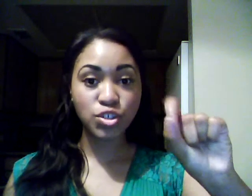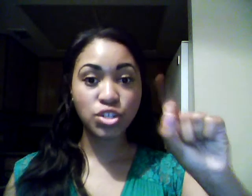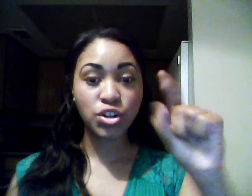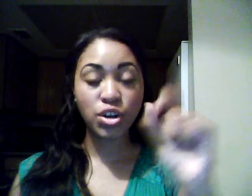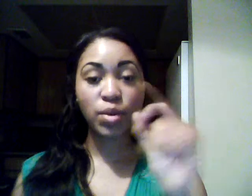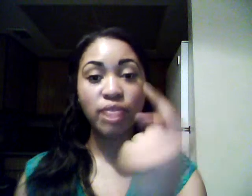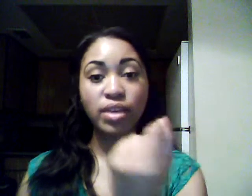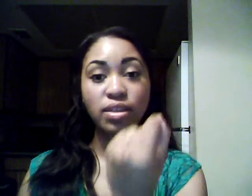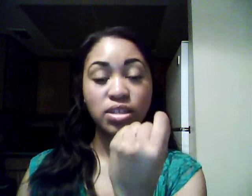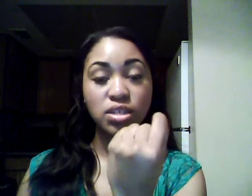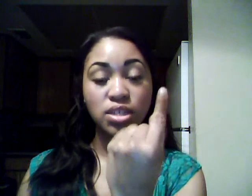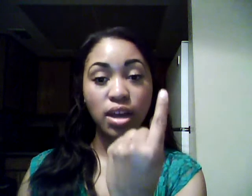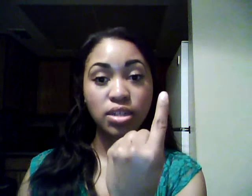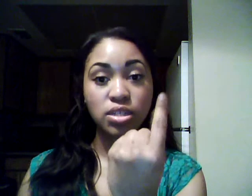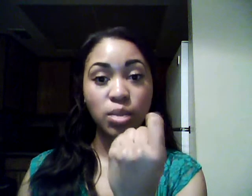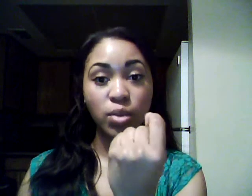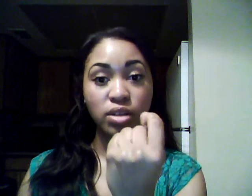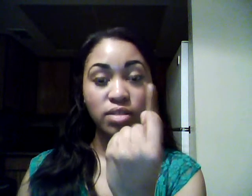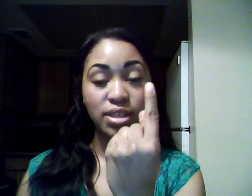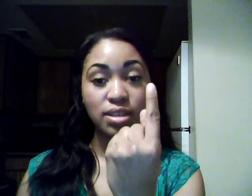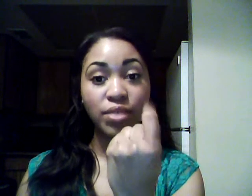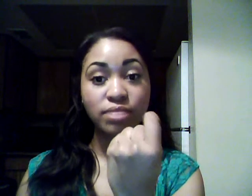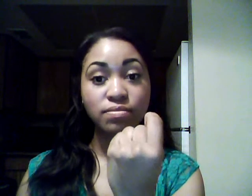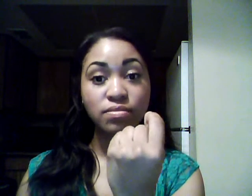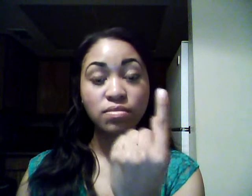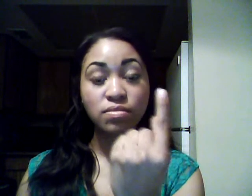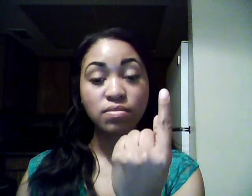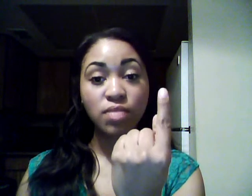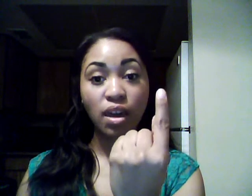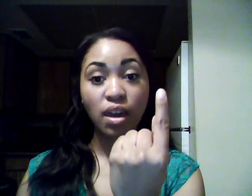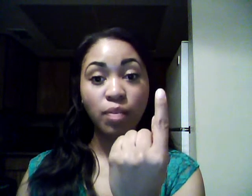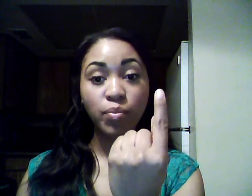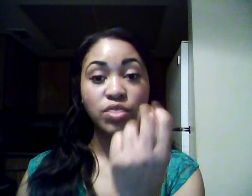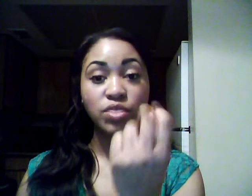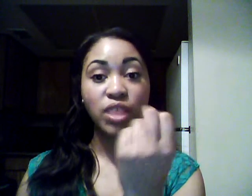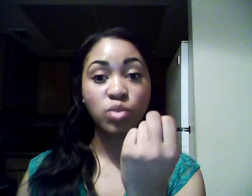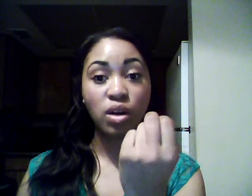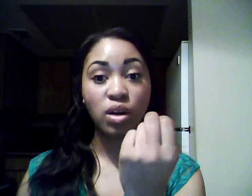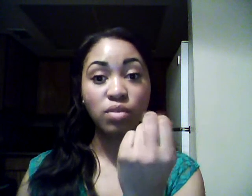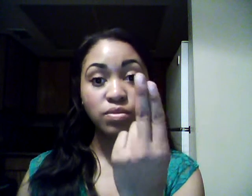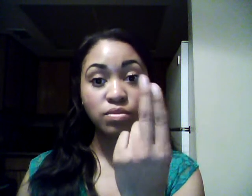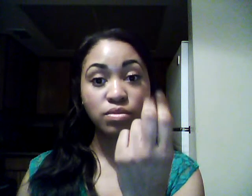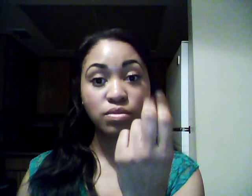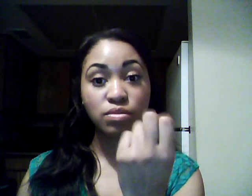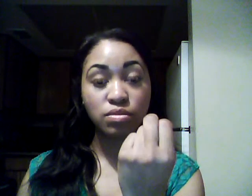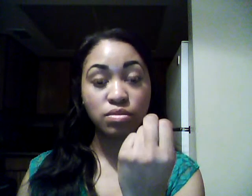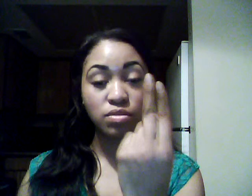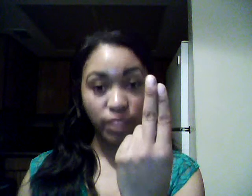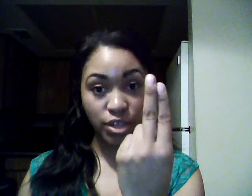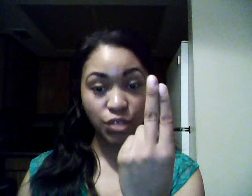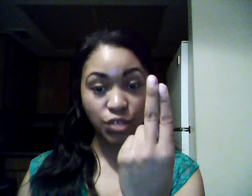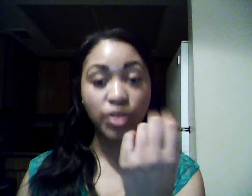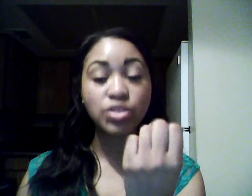but you're going to turn it around like this to sign to someone. That's 11. Okay, so you've got 12, flick 2